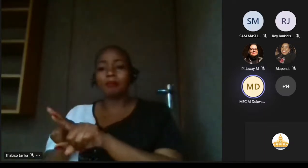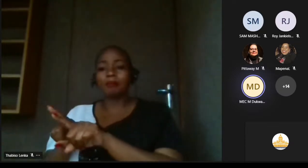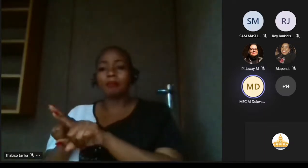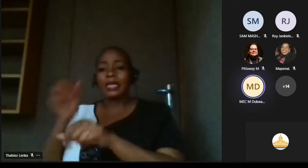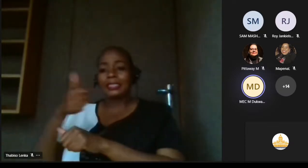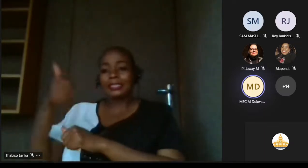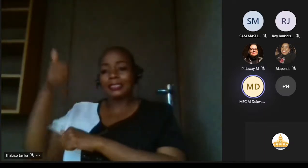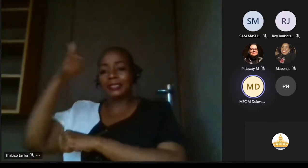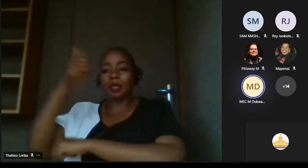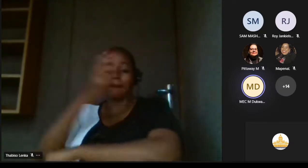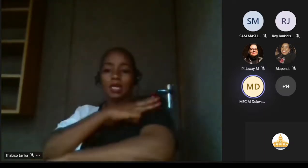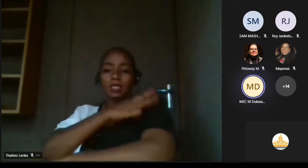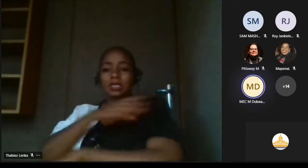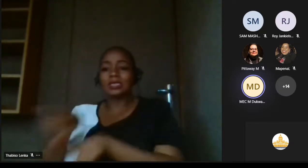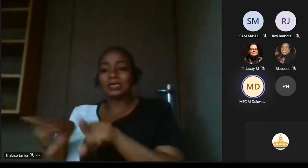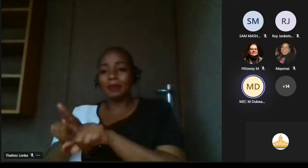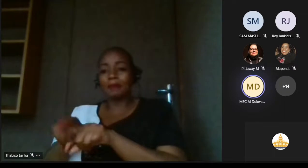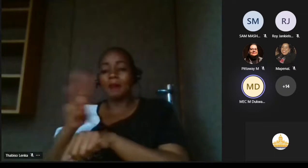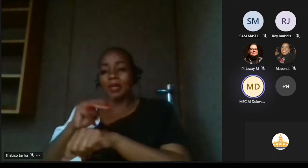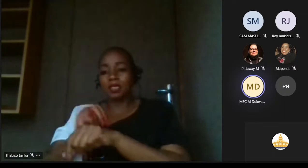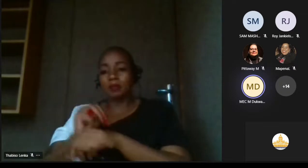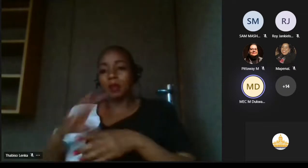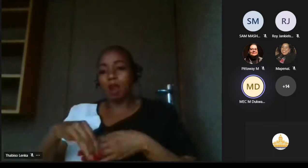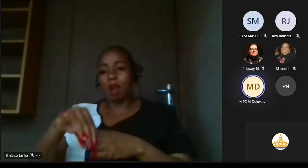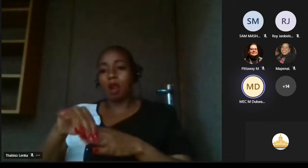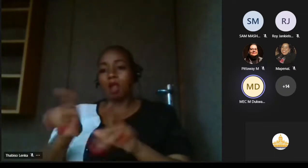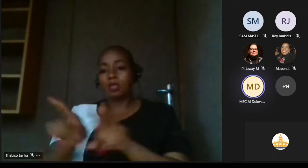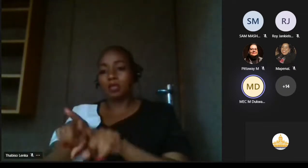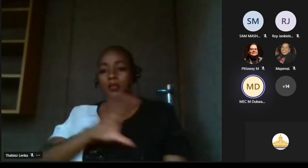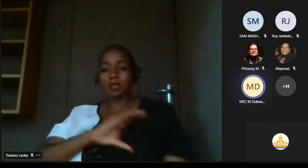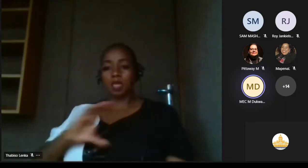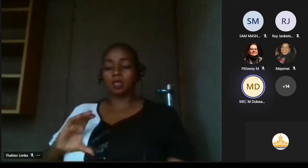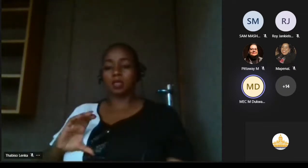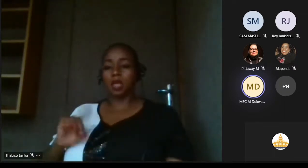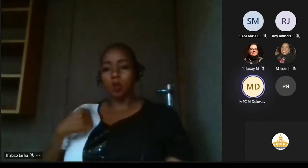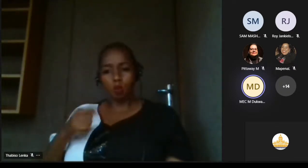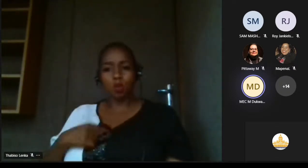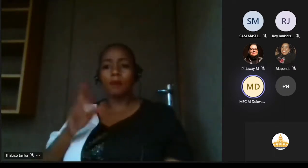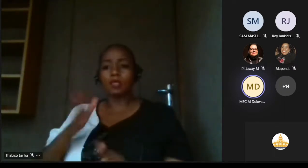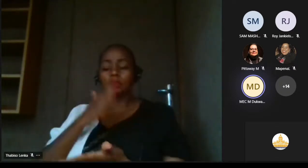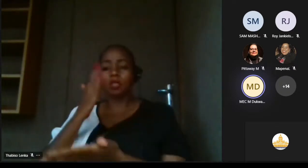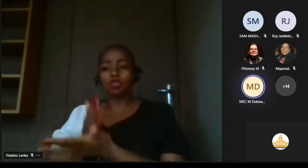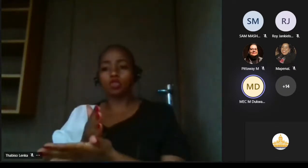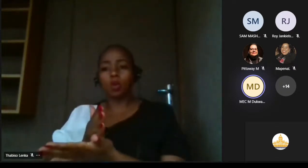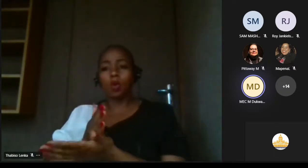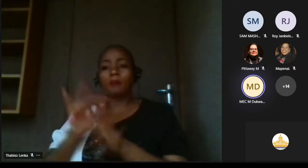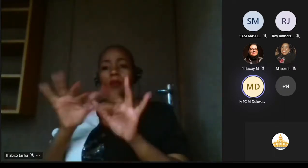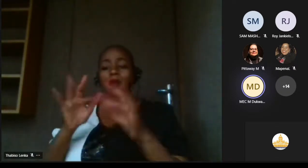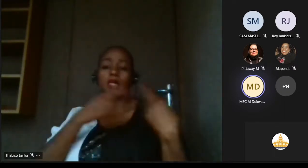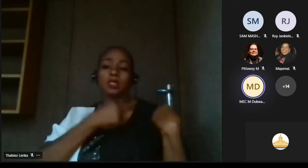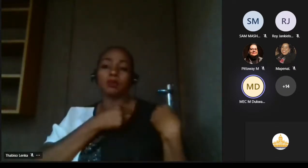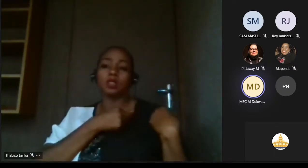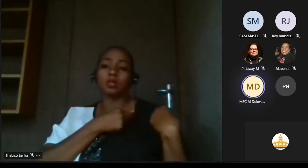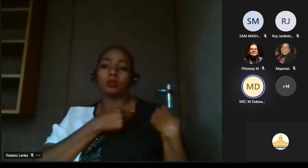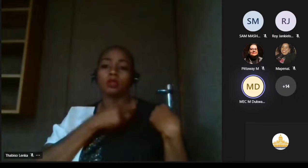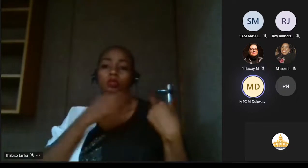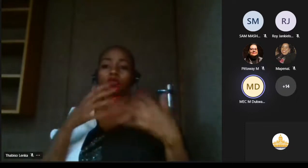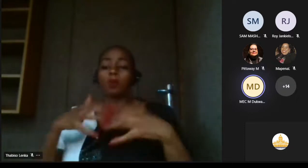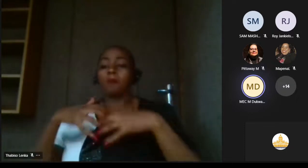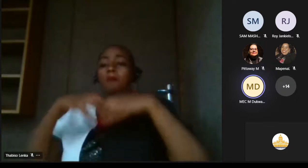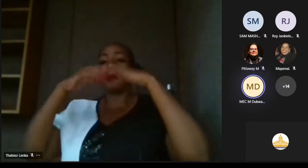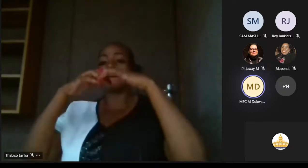officials, municipal leaders and councils. We must effect consequences for accountability failures by creating